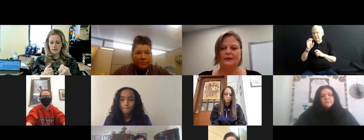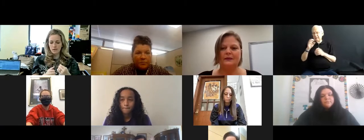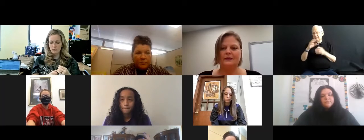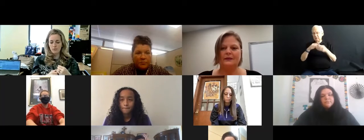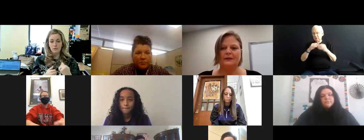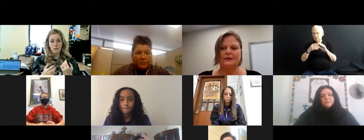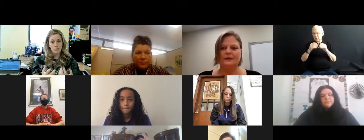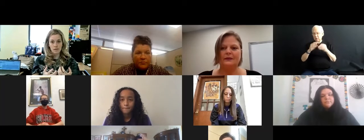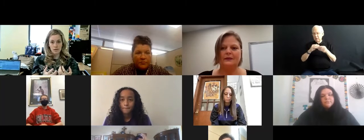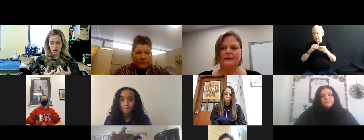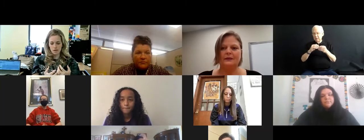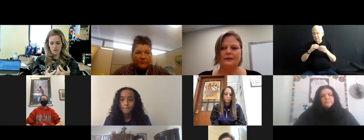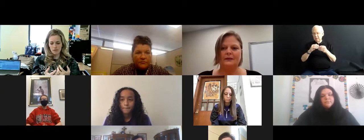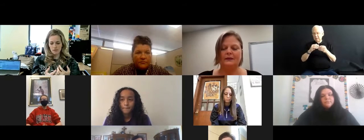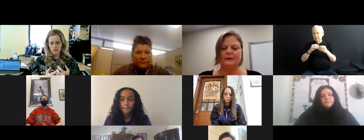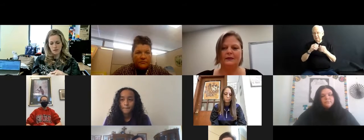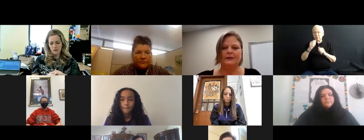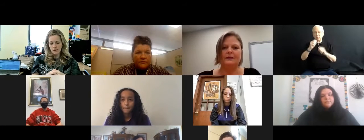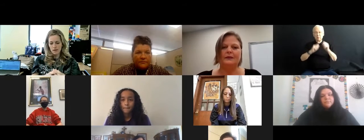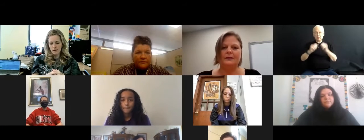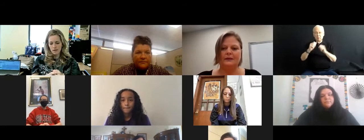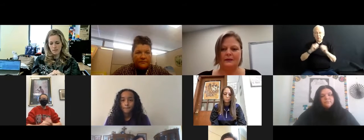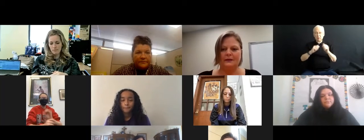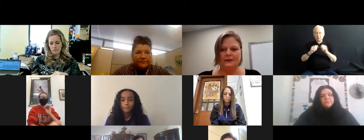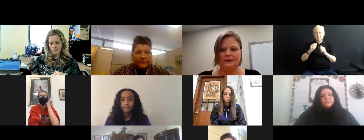of ASL performance arts